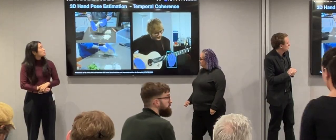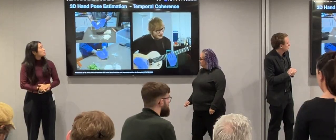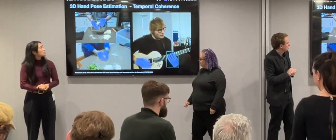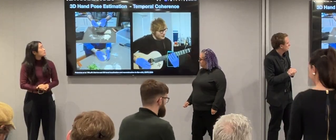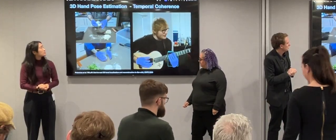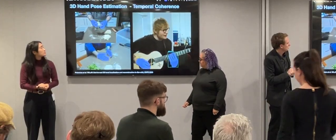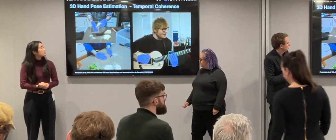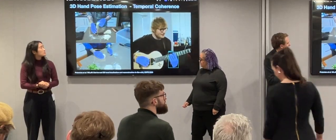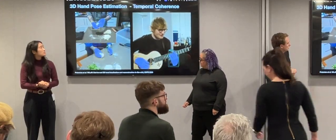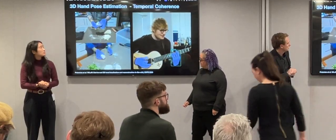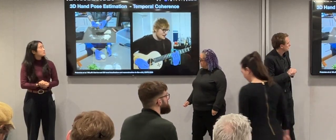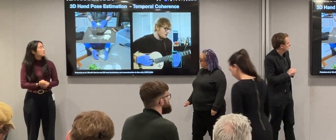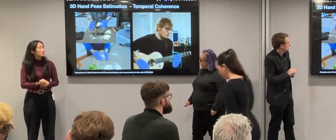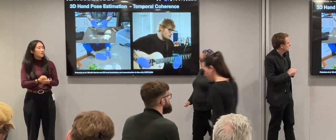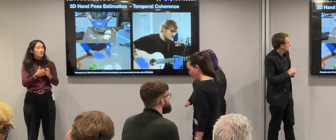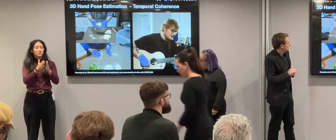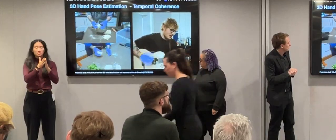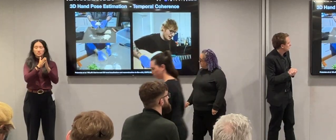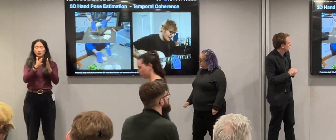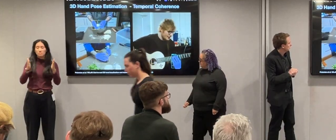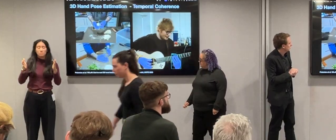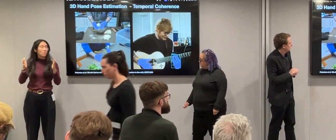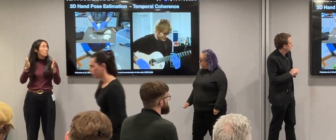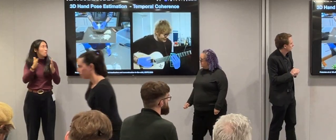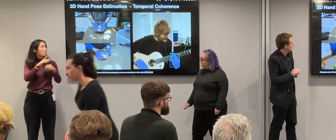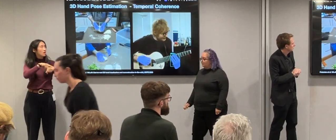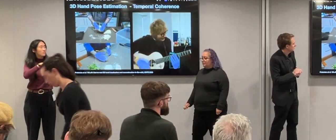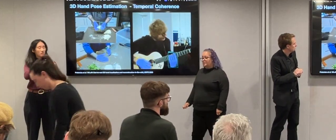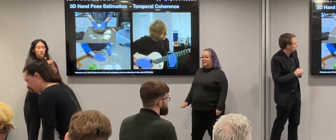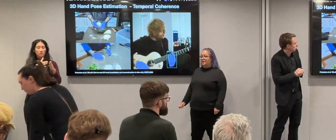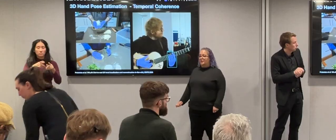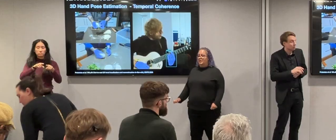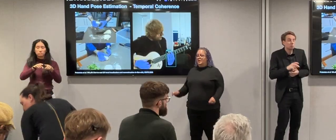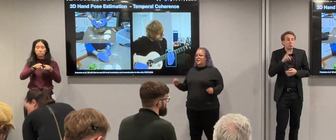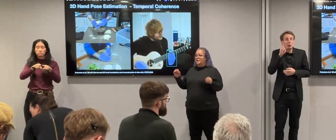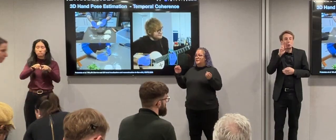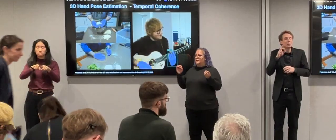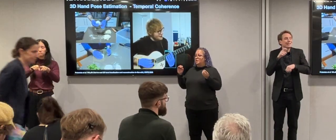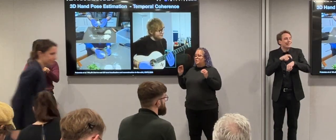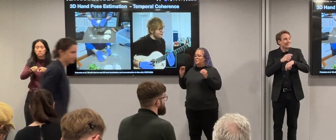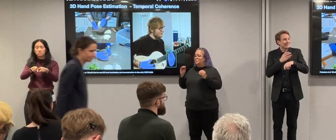But note that it's very temporally consistent without having any model